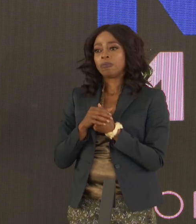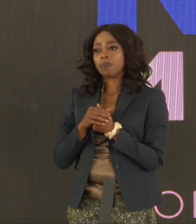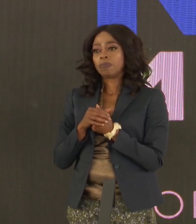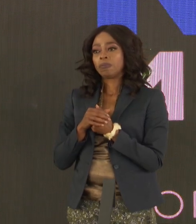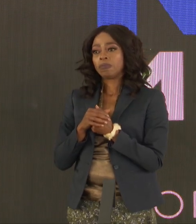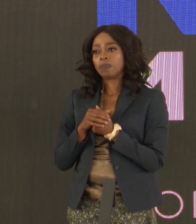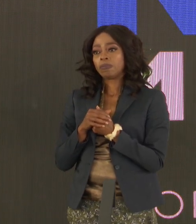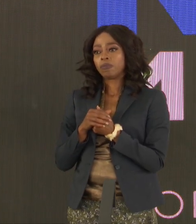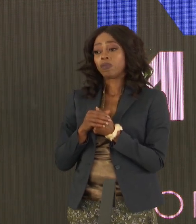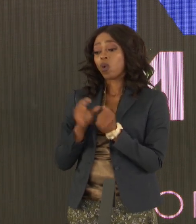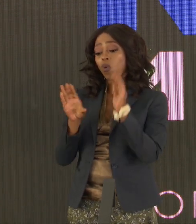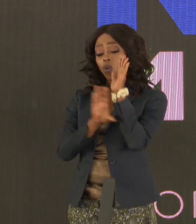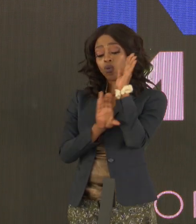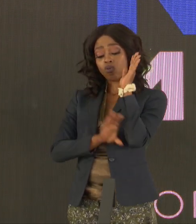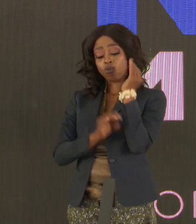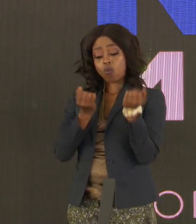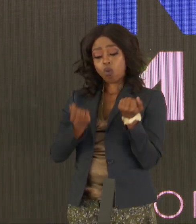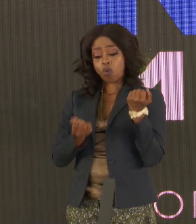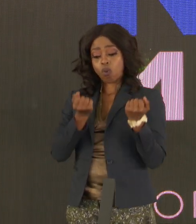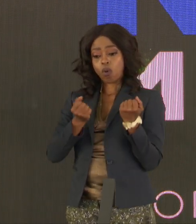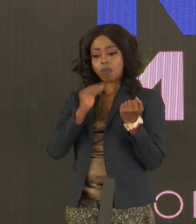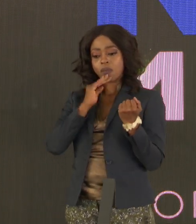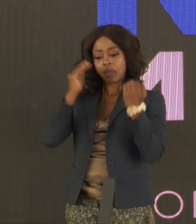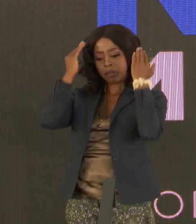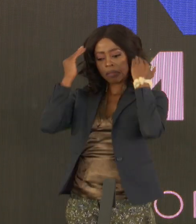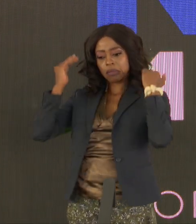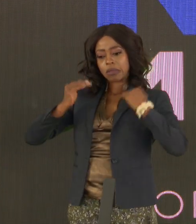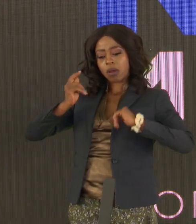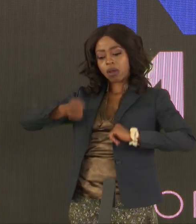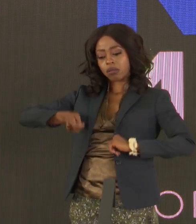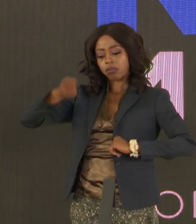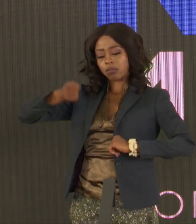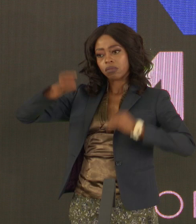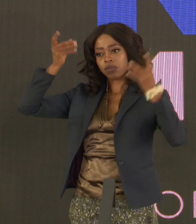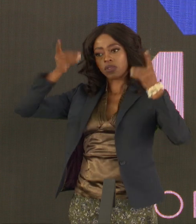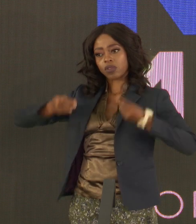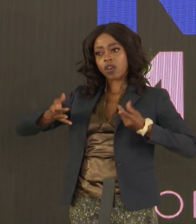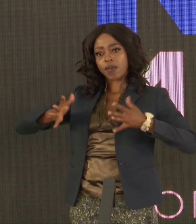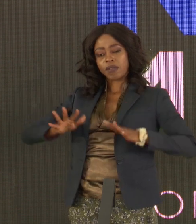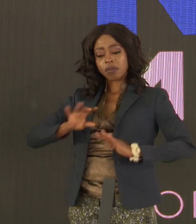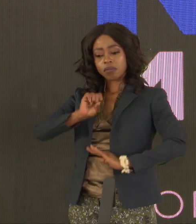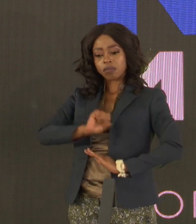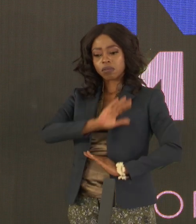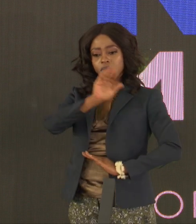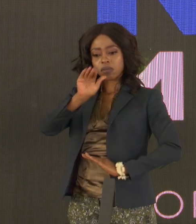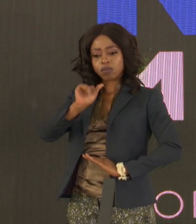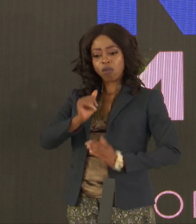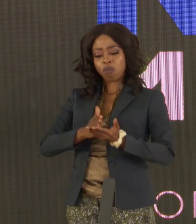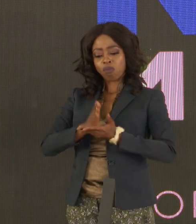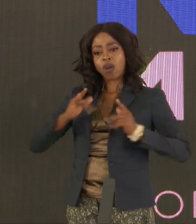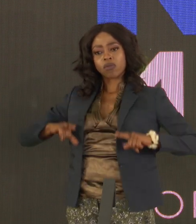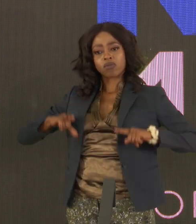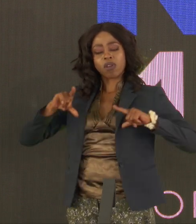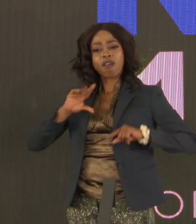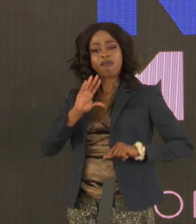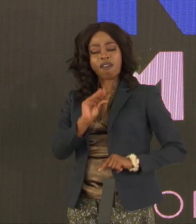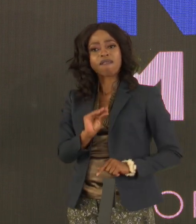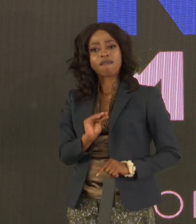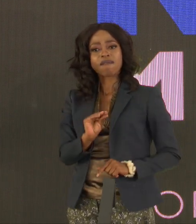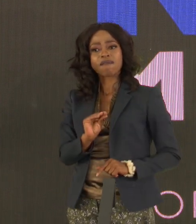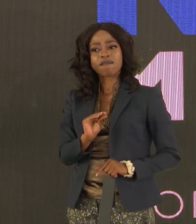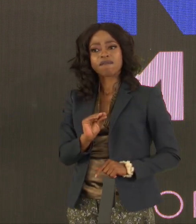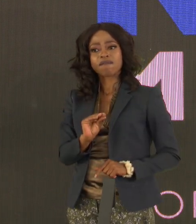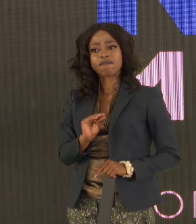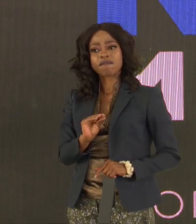where the judges of the Constitutional Court decided that South Africans have a right to life.